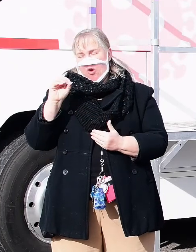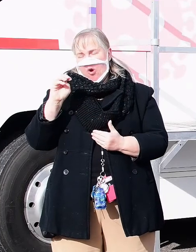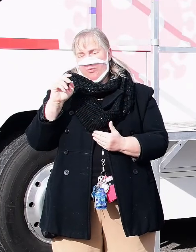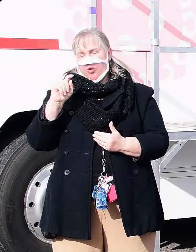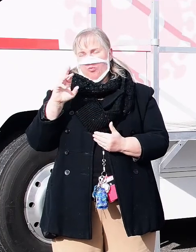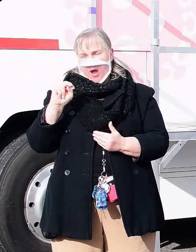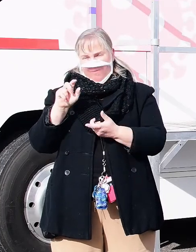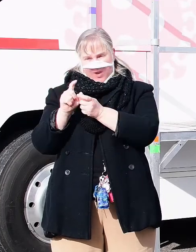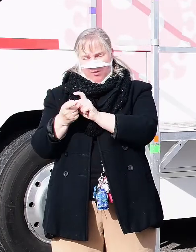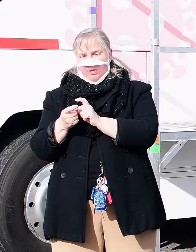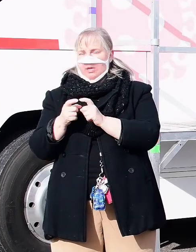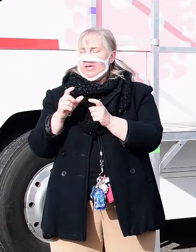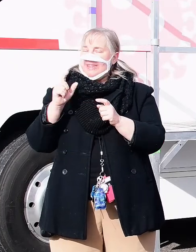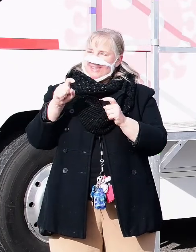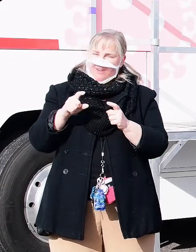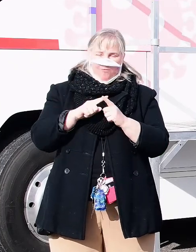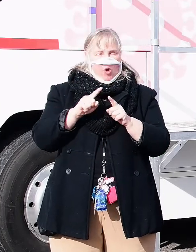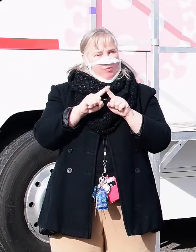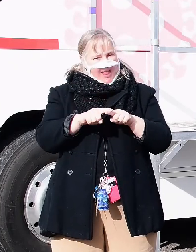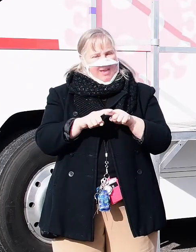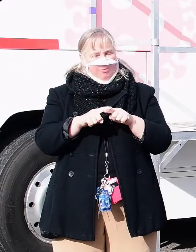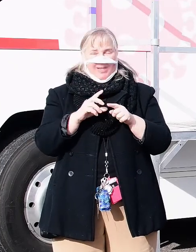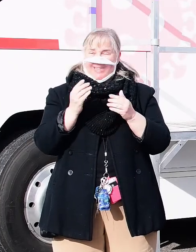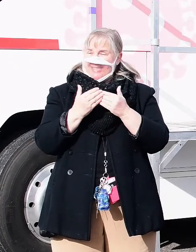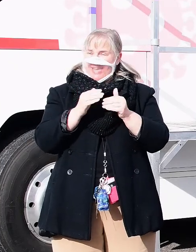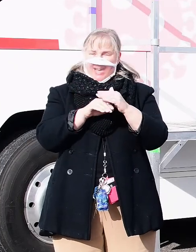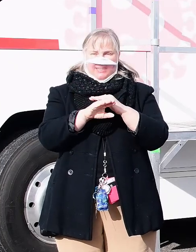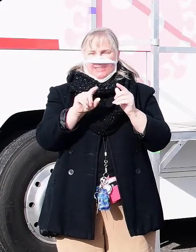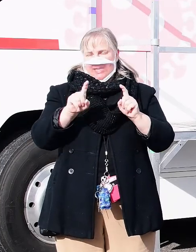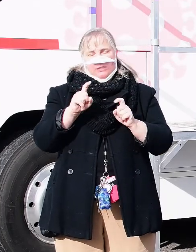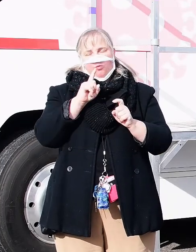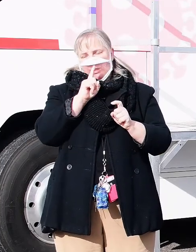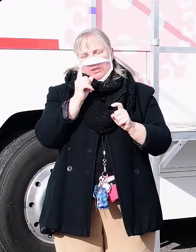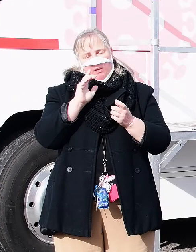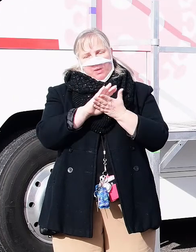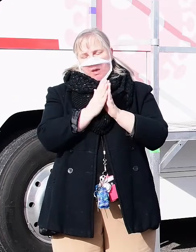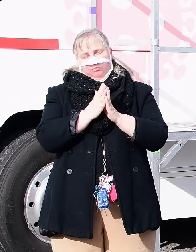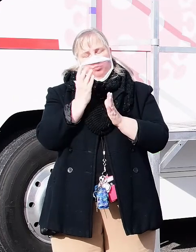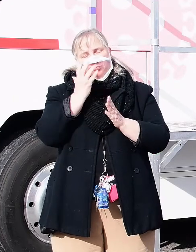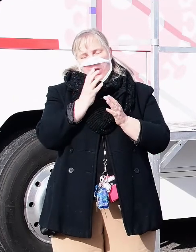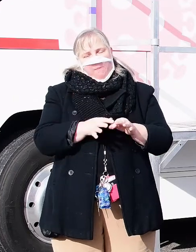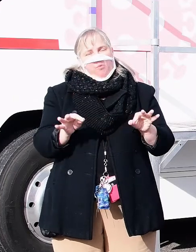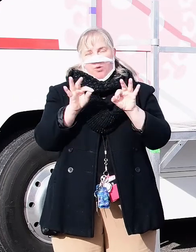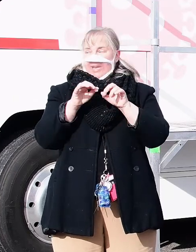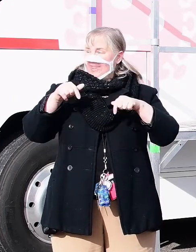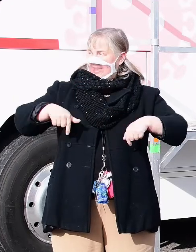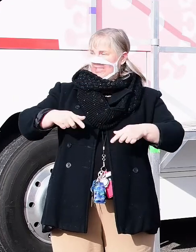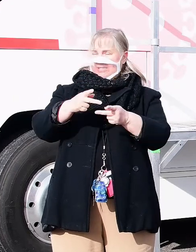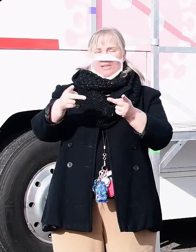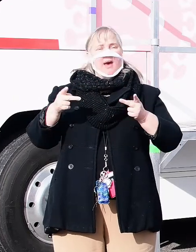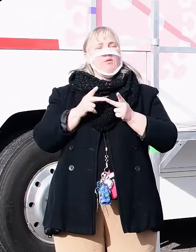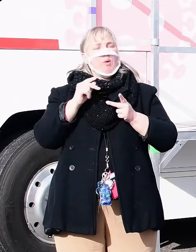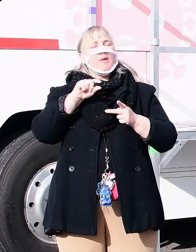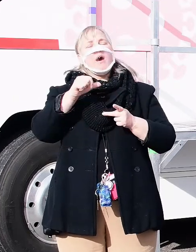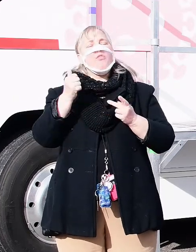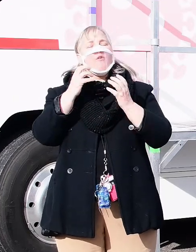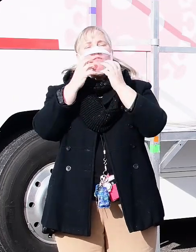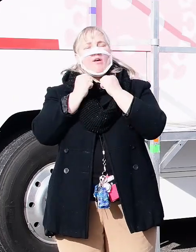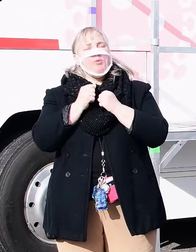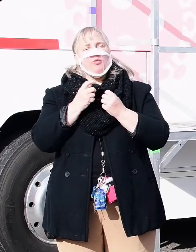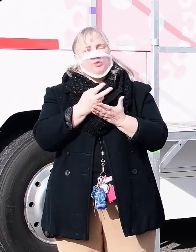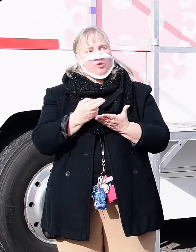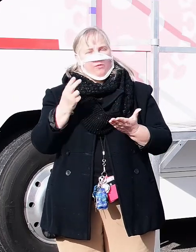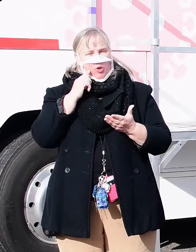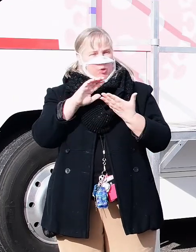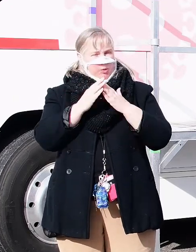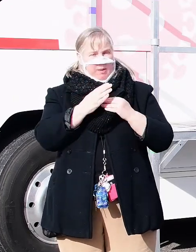accessible testing is growing more important. This site will be another valuable resource for community members who are